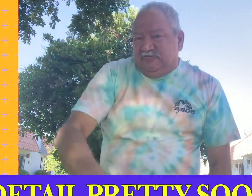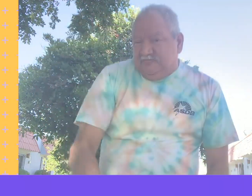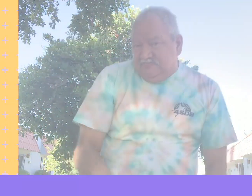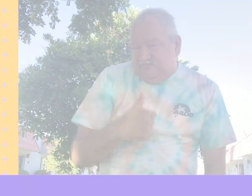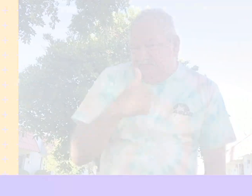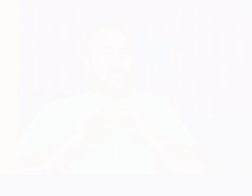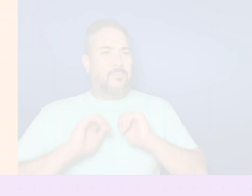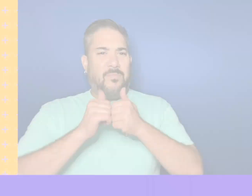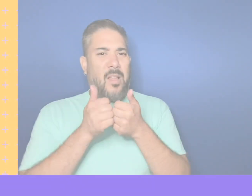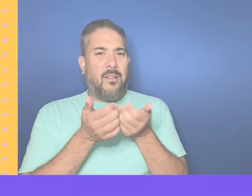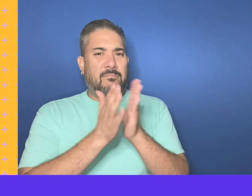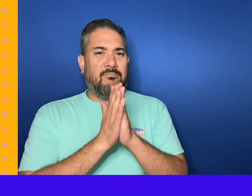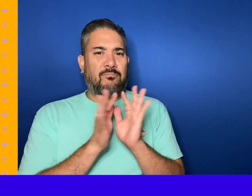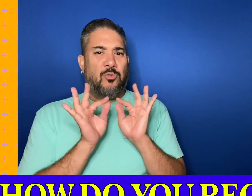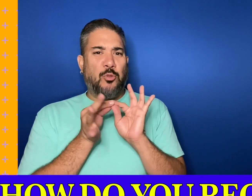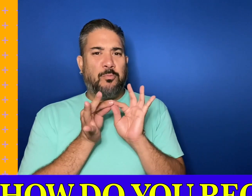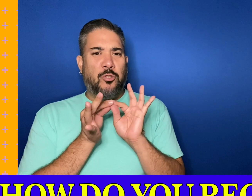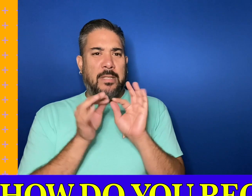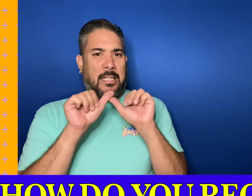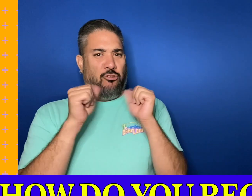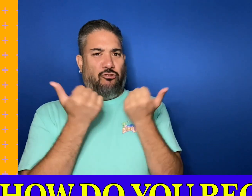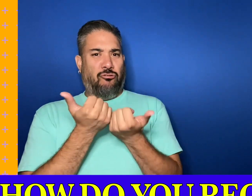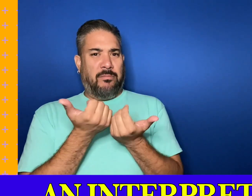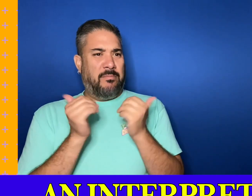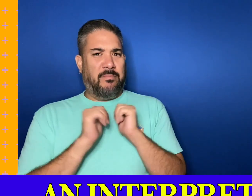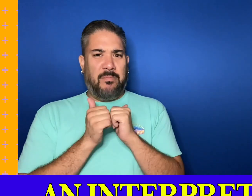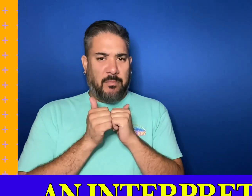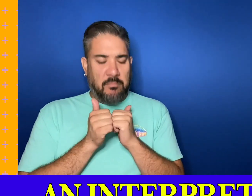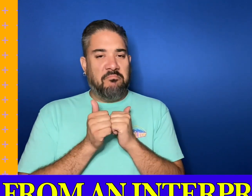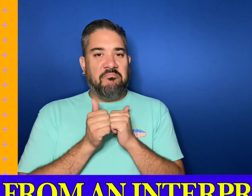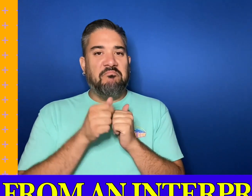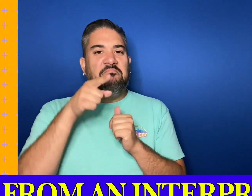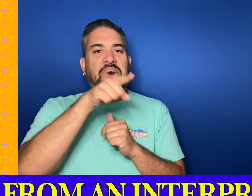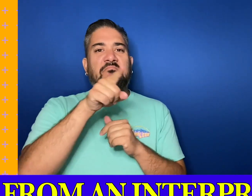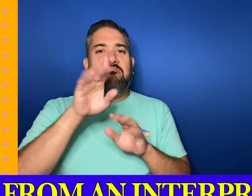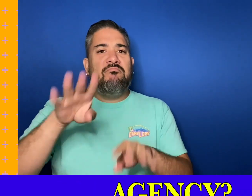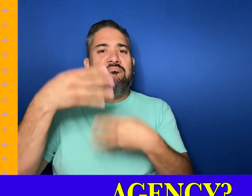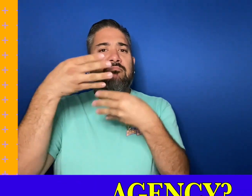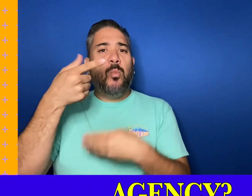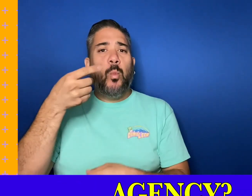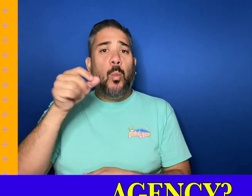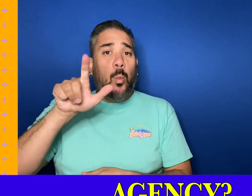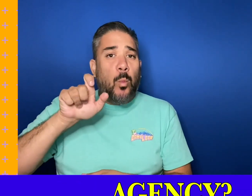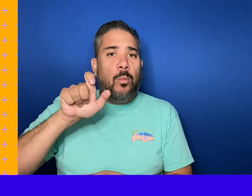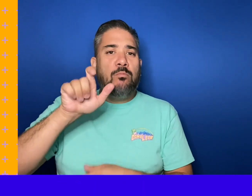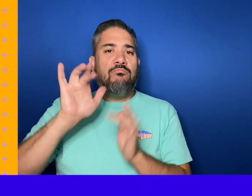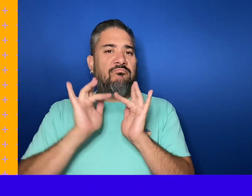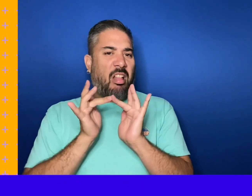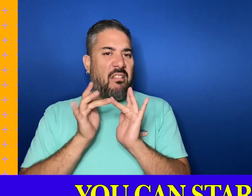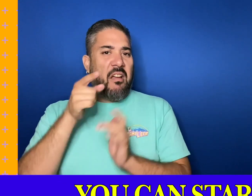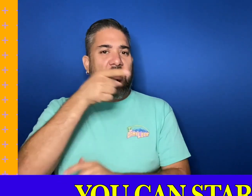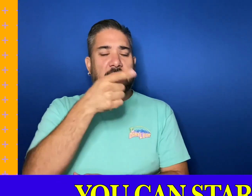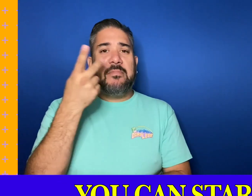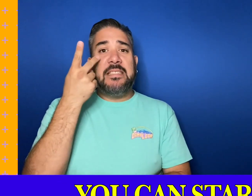here. How do you request an interpreter from an interpreting agency? You can start